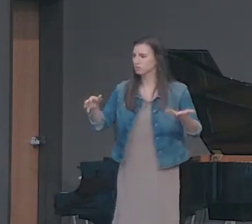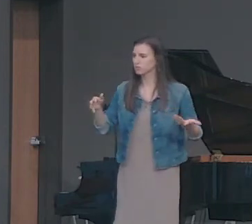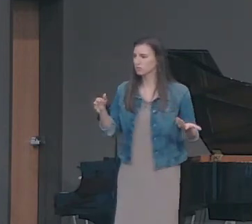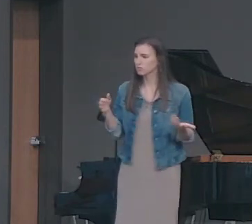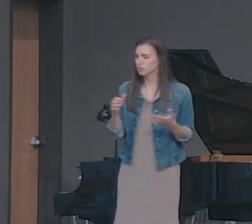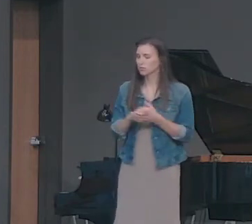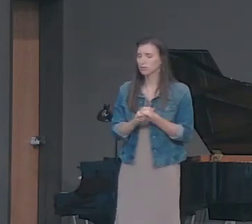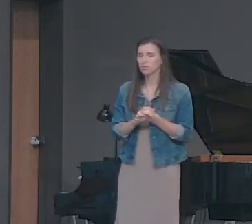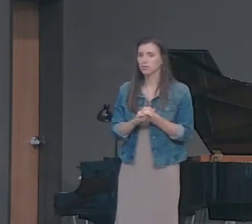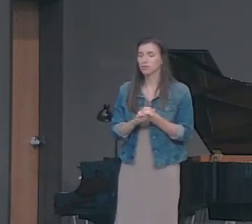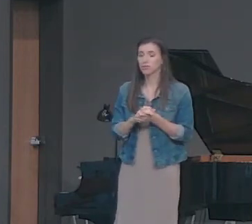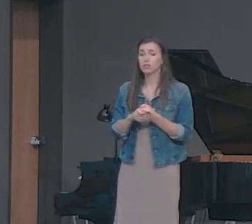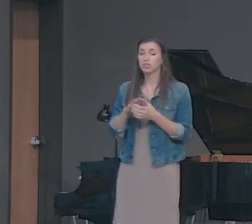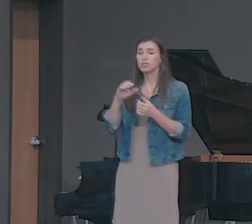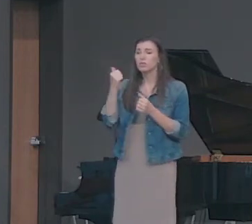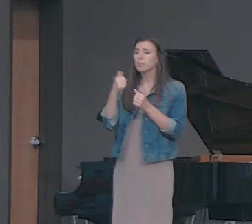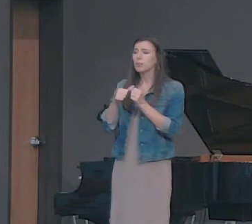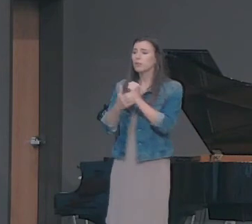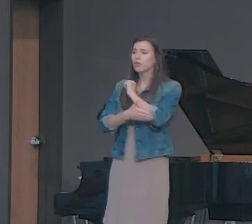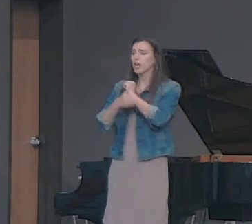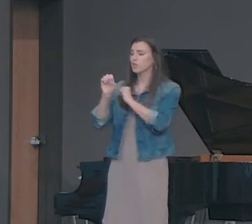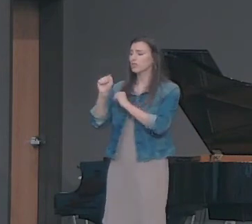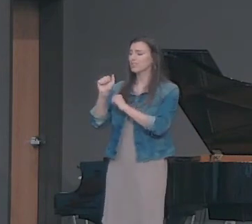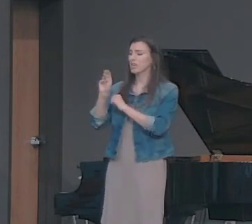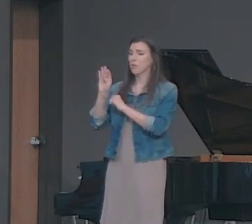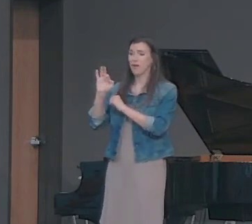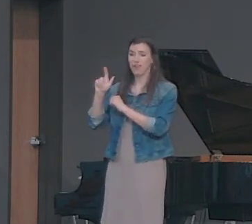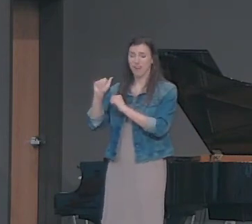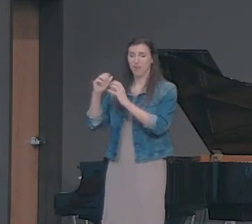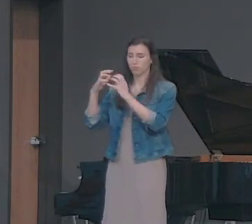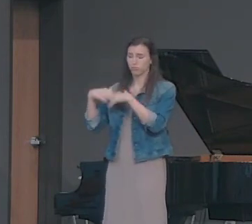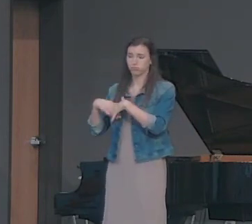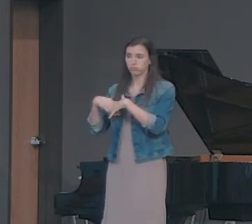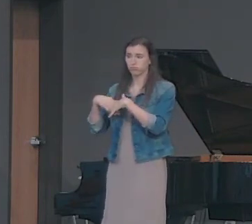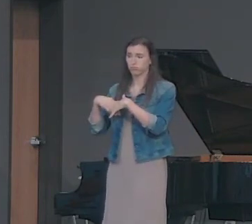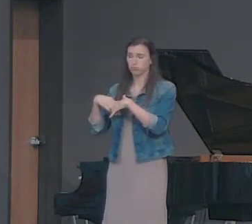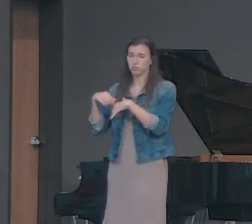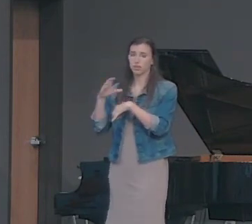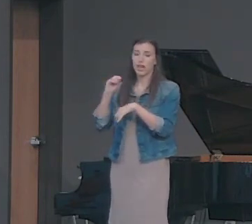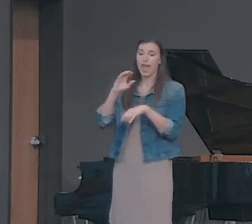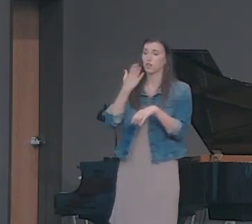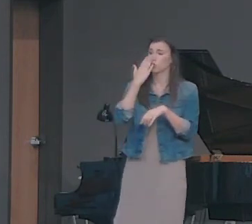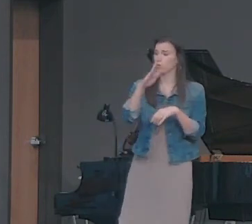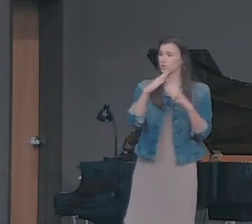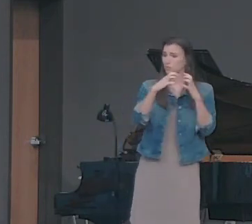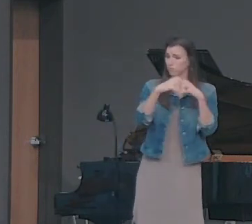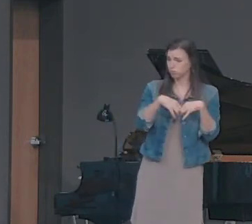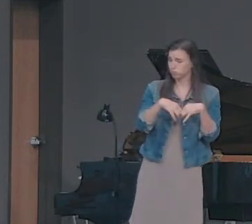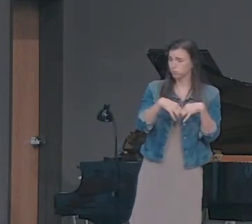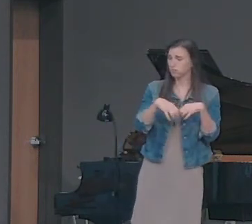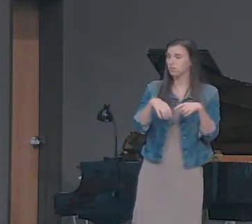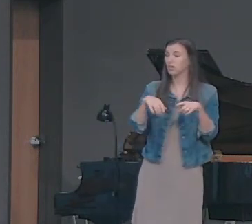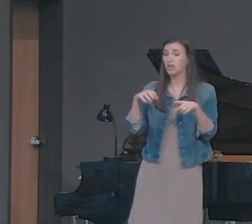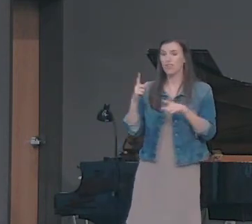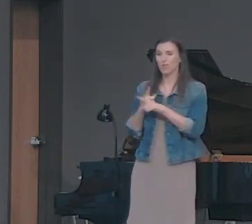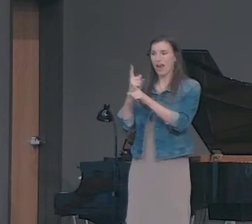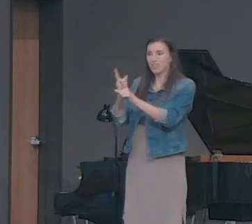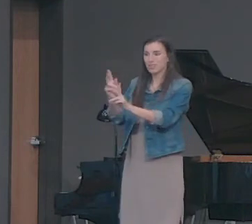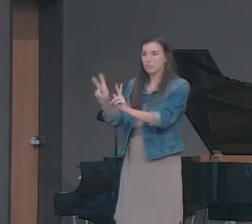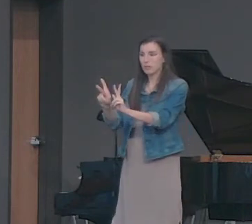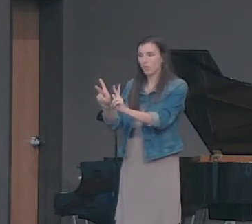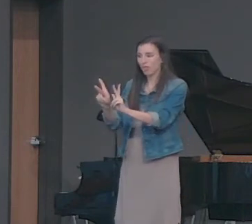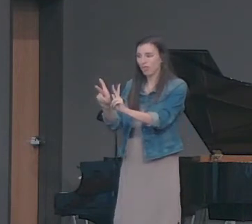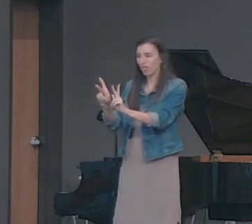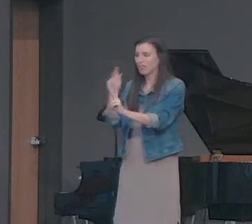You see, when Samaria fell in 722 BC and Jerusalem fell in 586, the righteous suffered with the